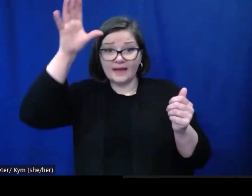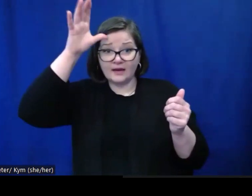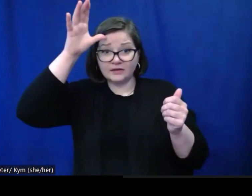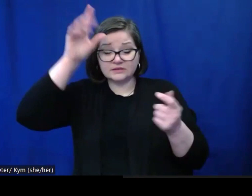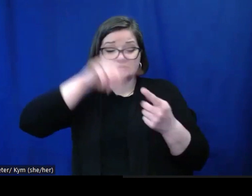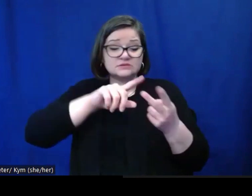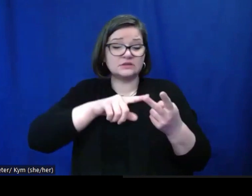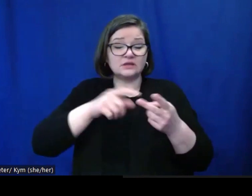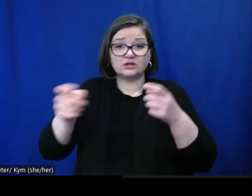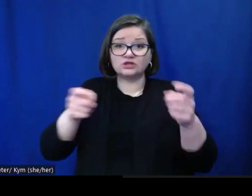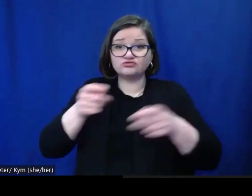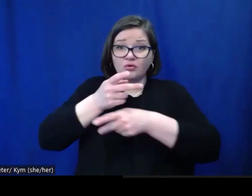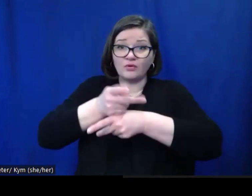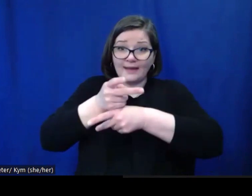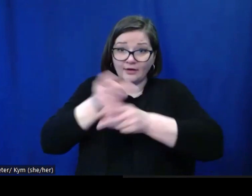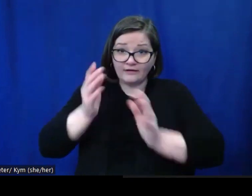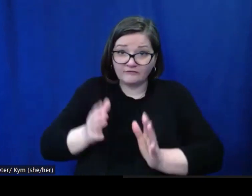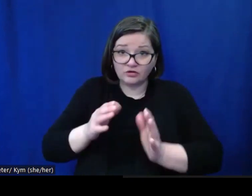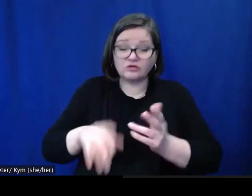control caregivers.